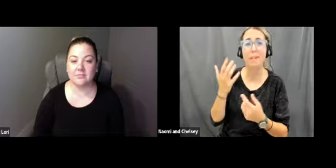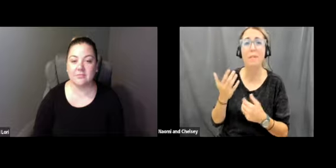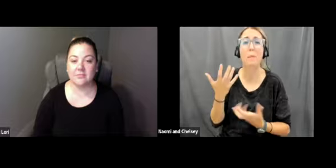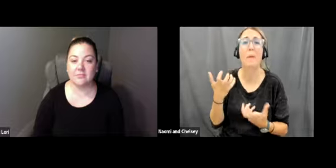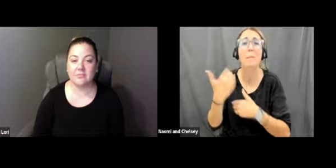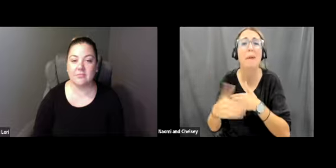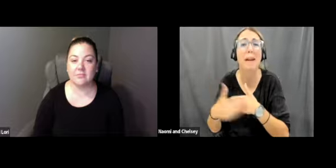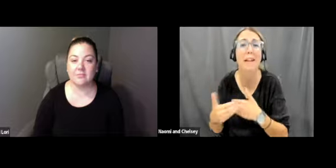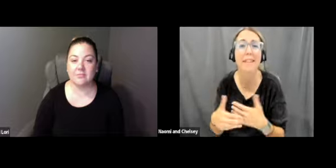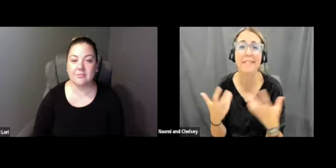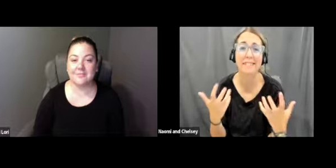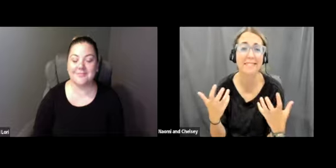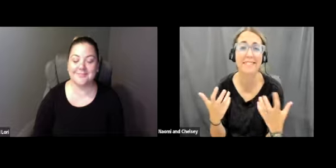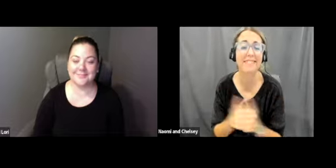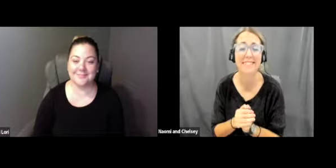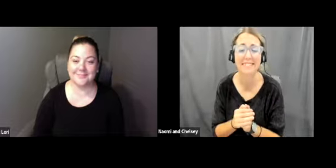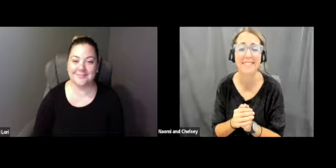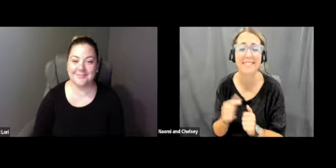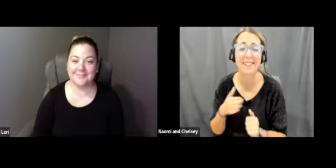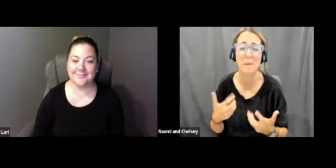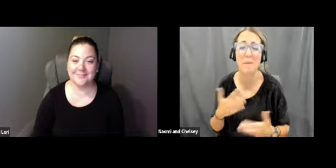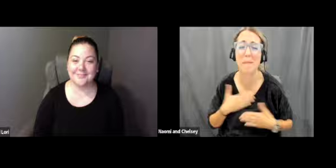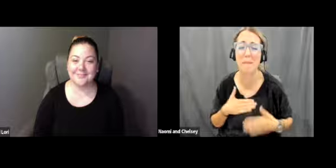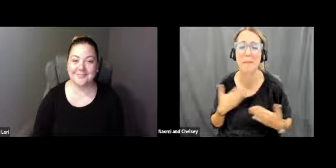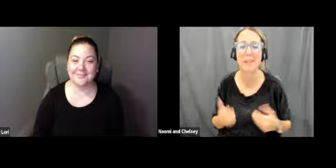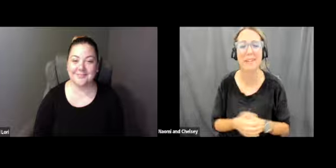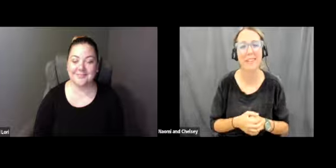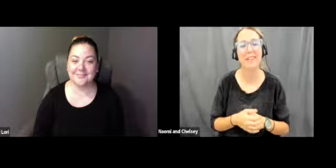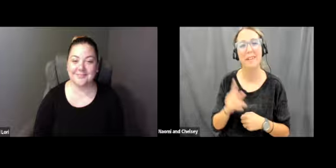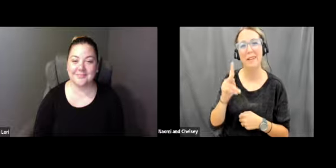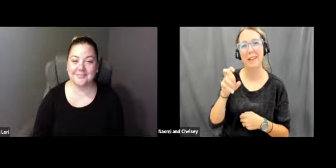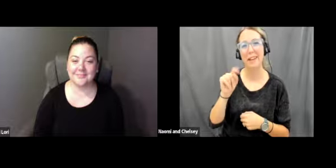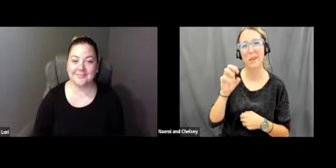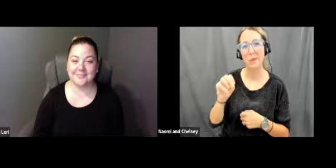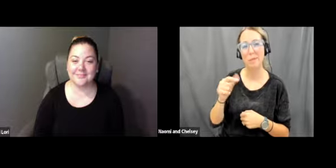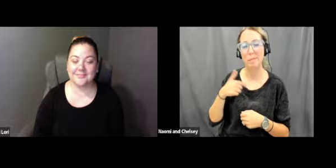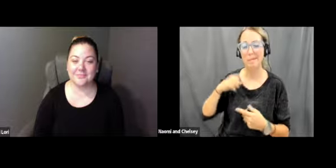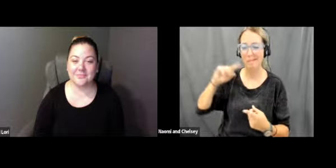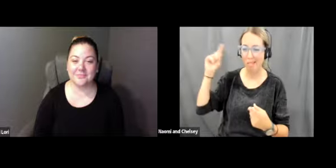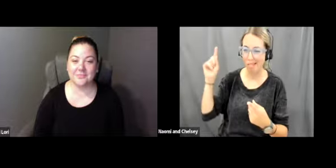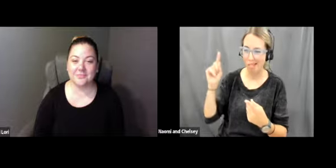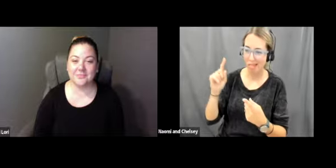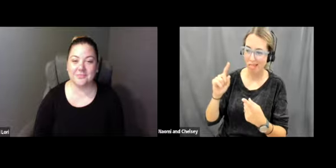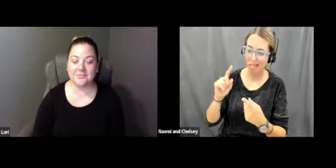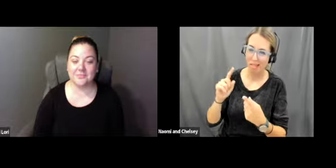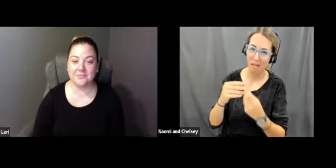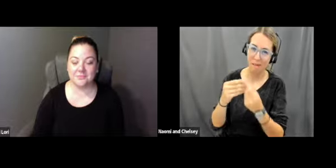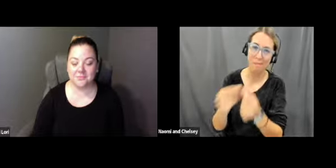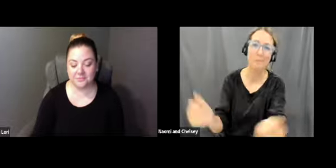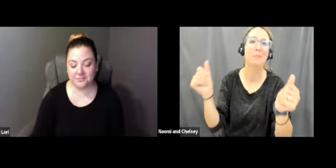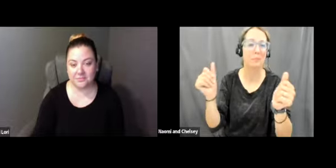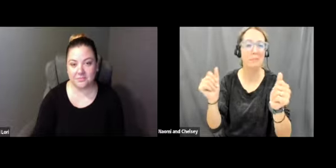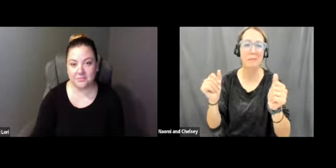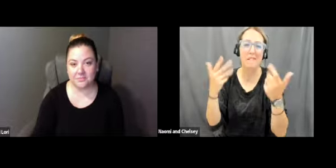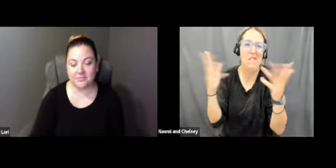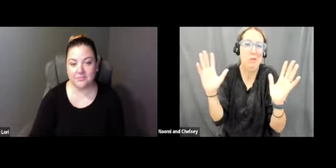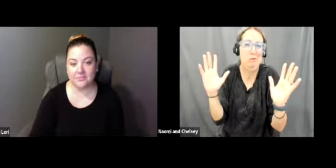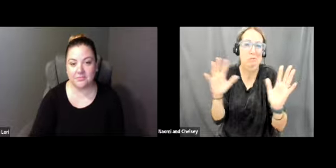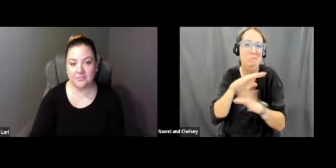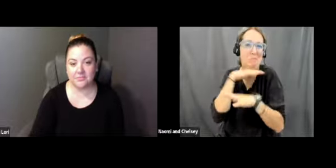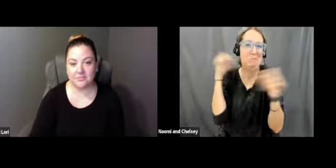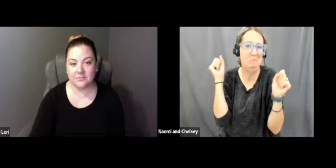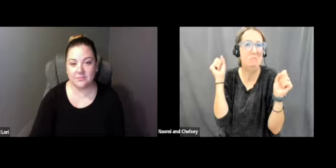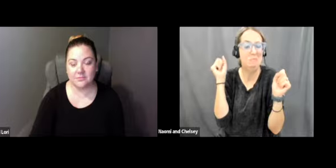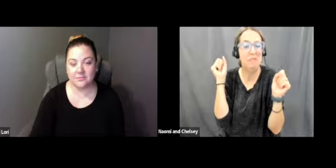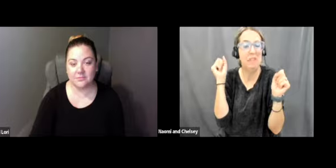what? I'm okay. And I didn't realize, again, while I was in the thick of it, doing all of